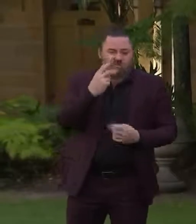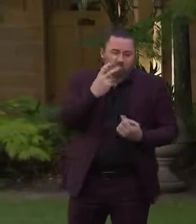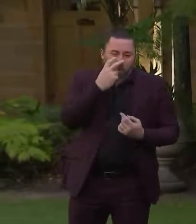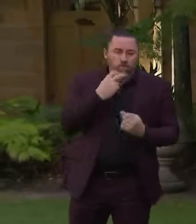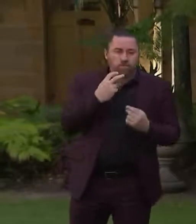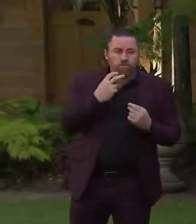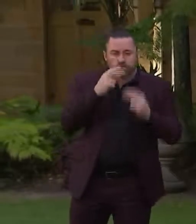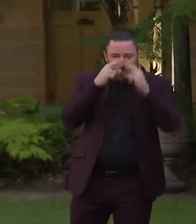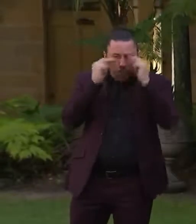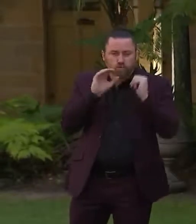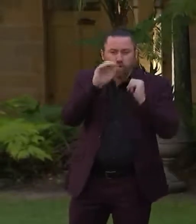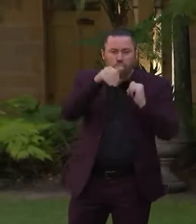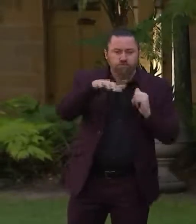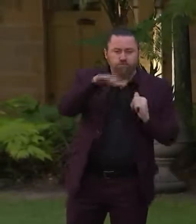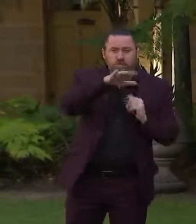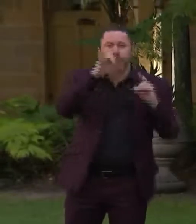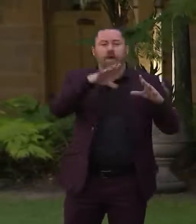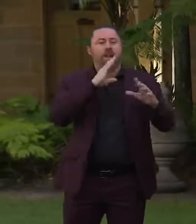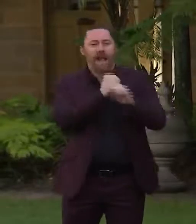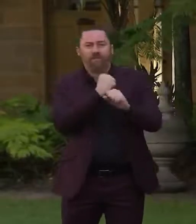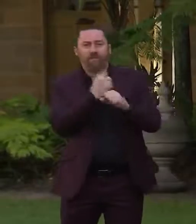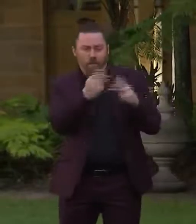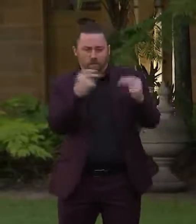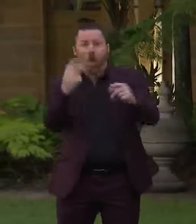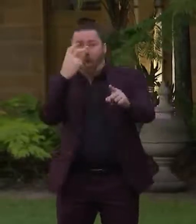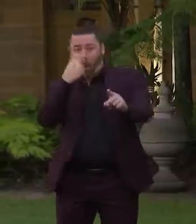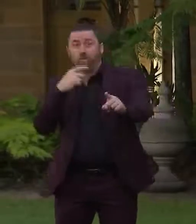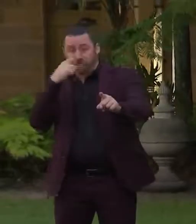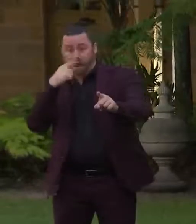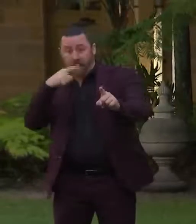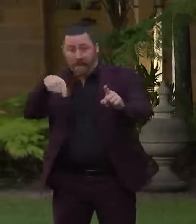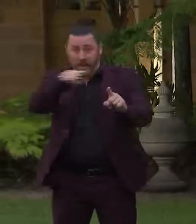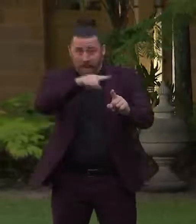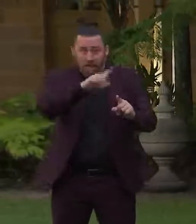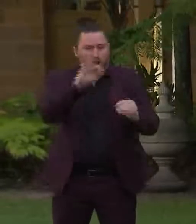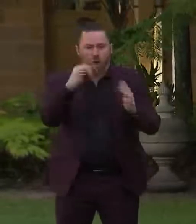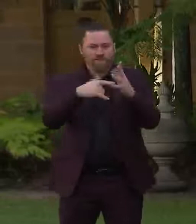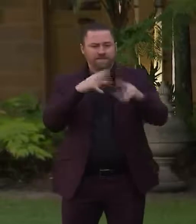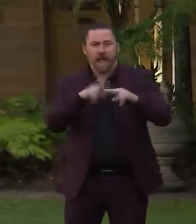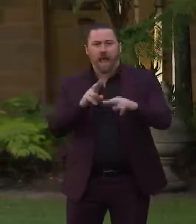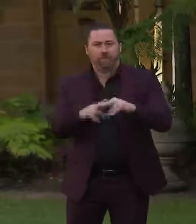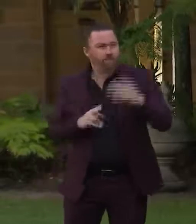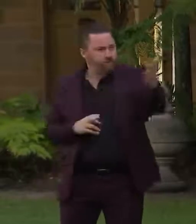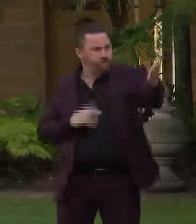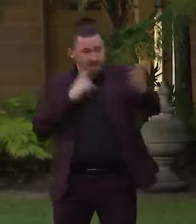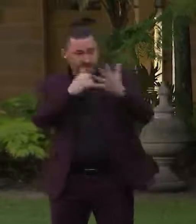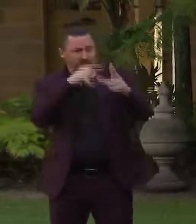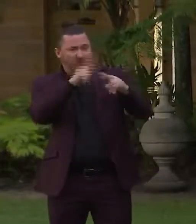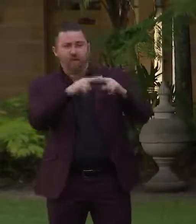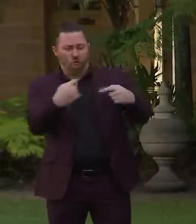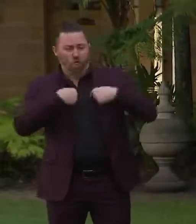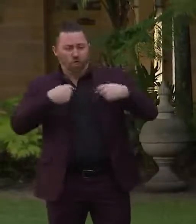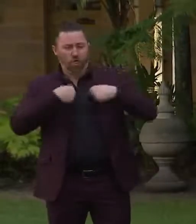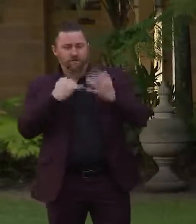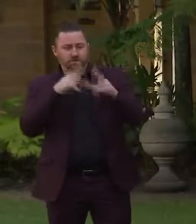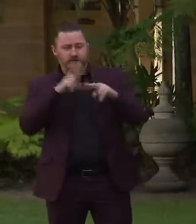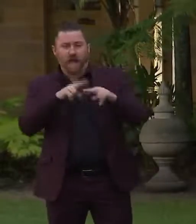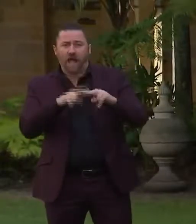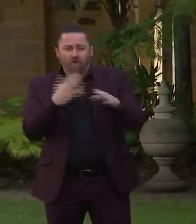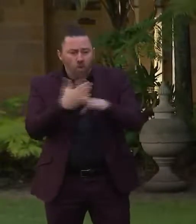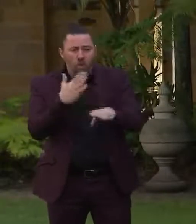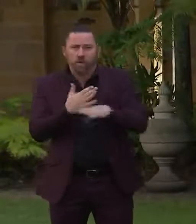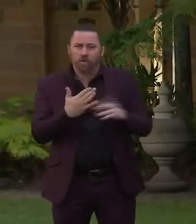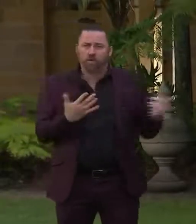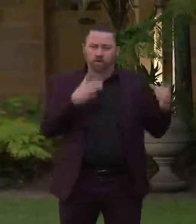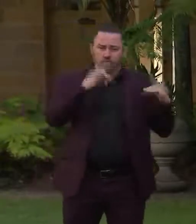by the Commonwealth, but they're not doing the staff. So, Tim, to your point, you're talking about staff. Why is the Commonwealth not doing the aged care